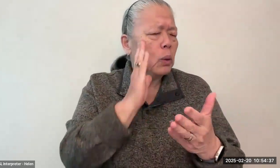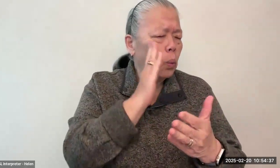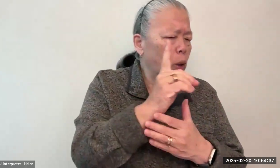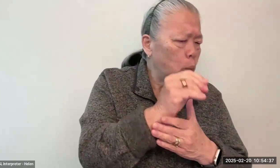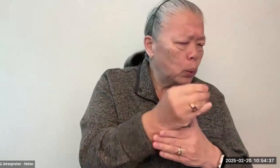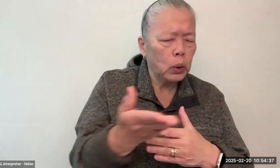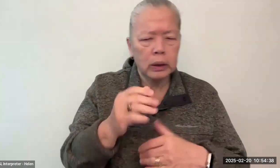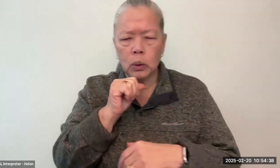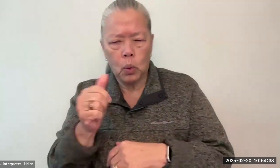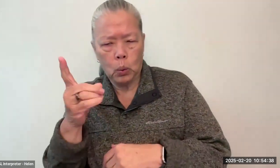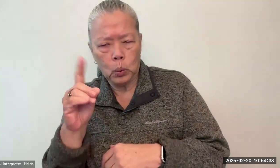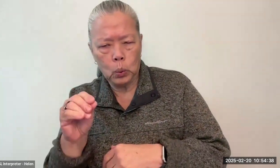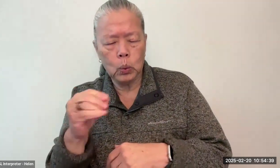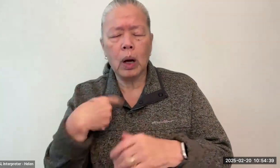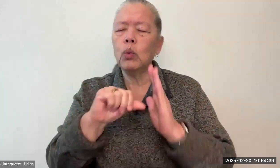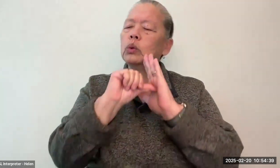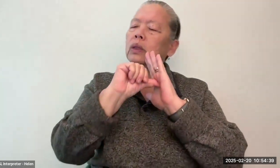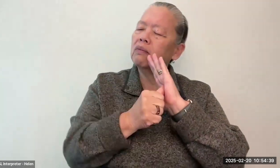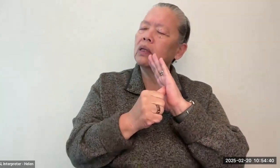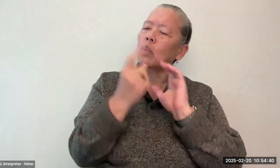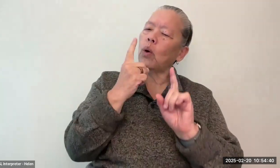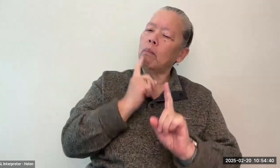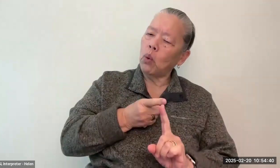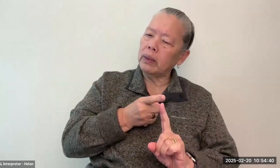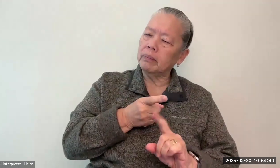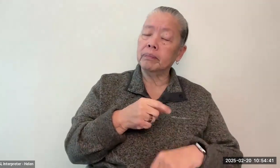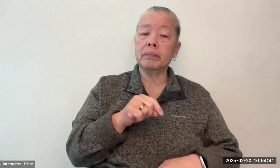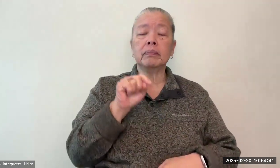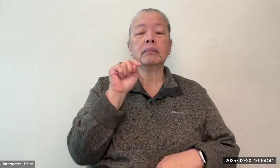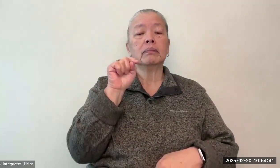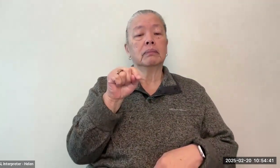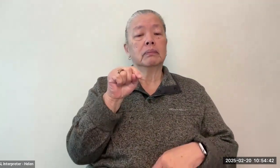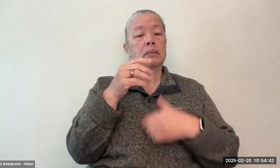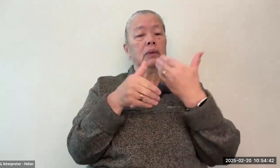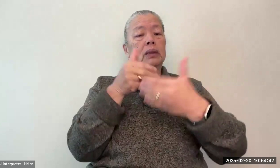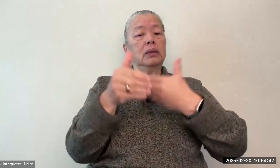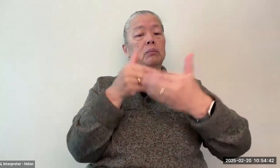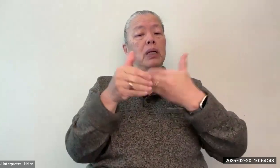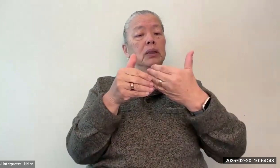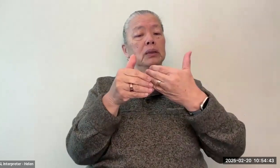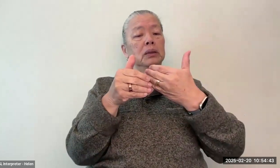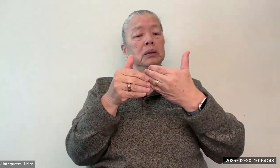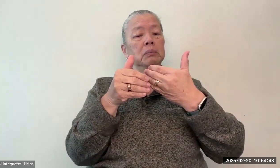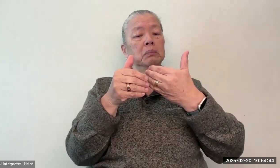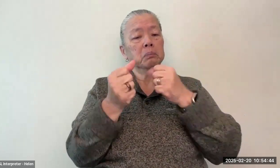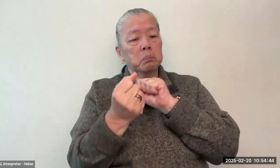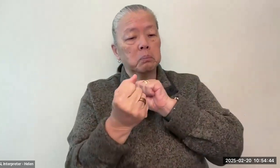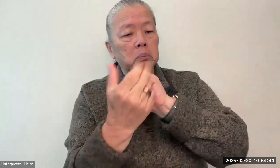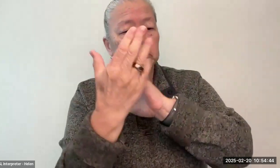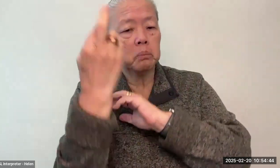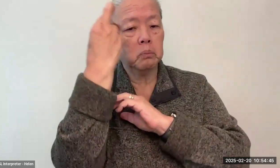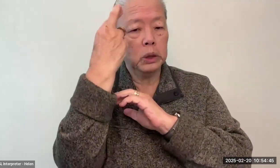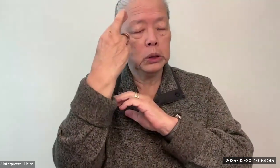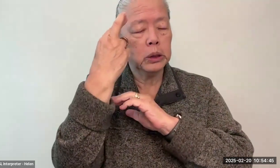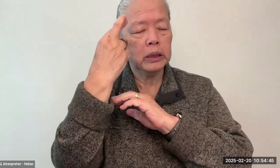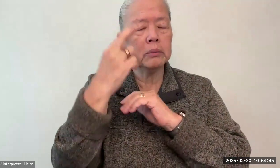underscore this point. The whole process of regionalization, including these amendments, has